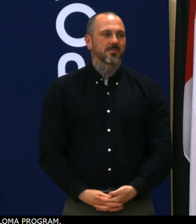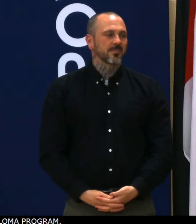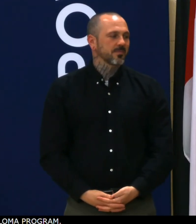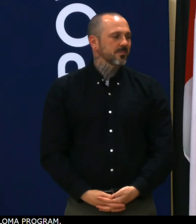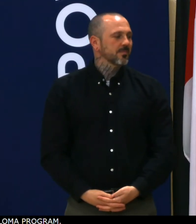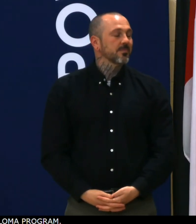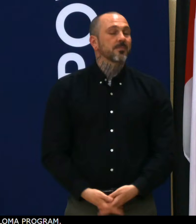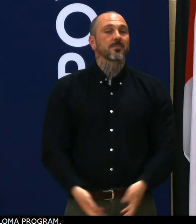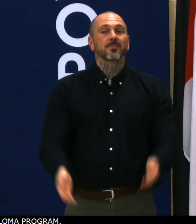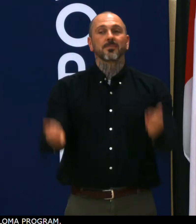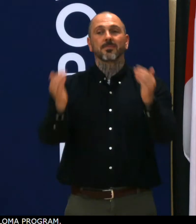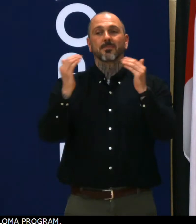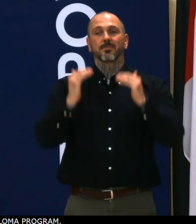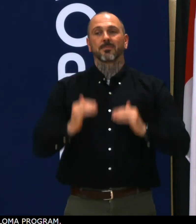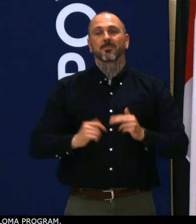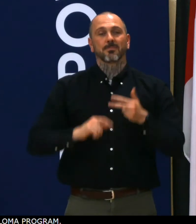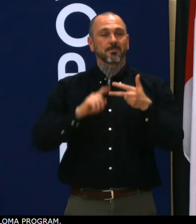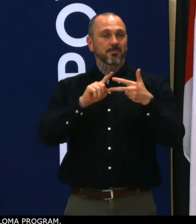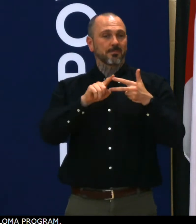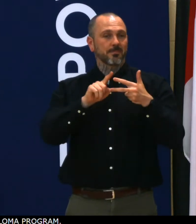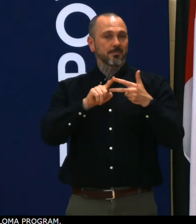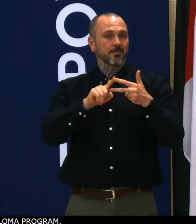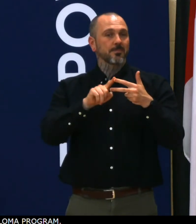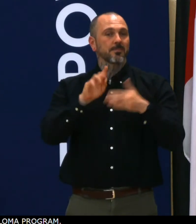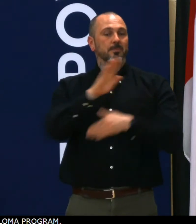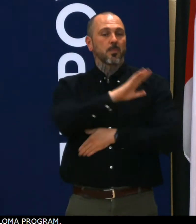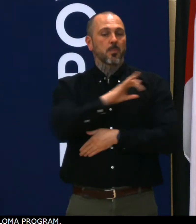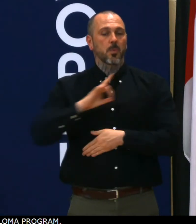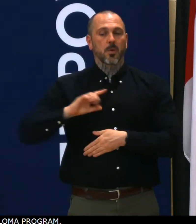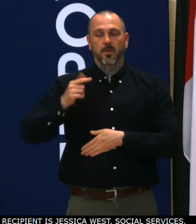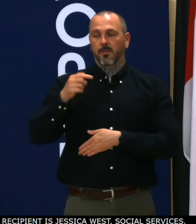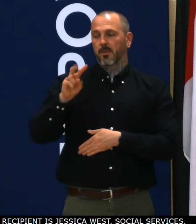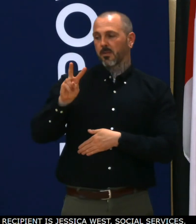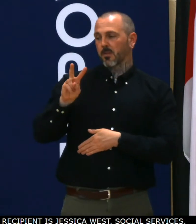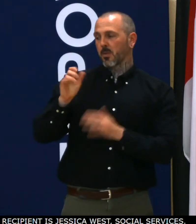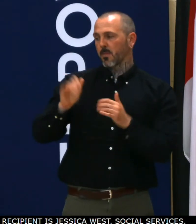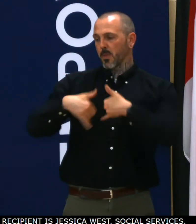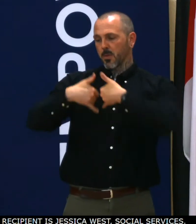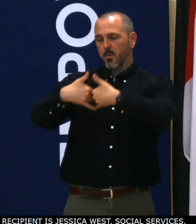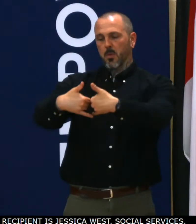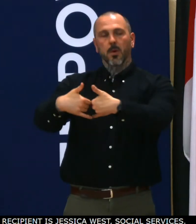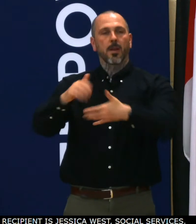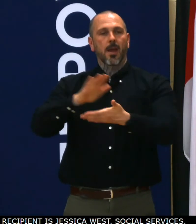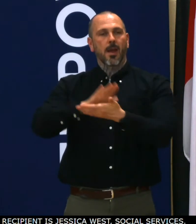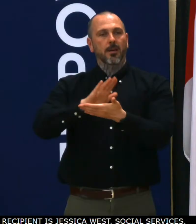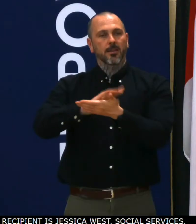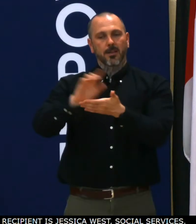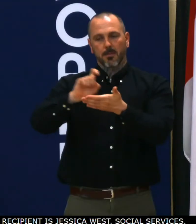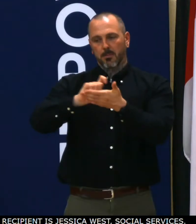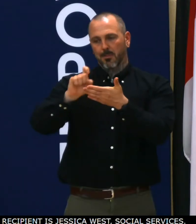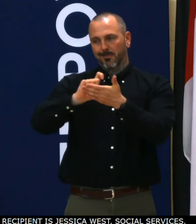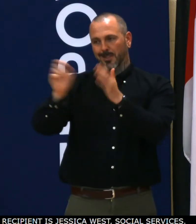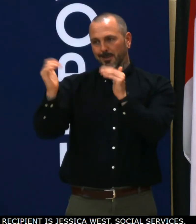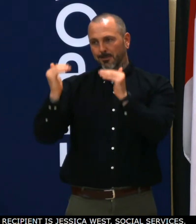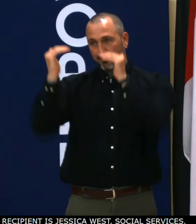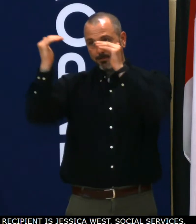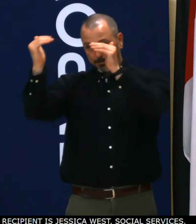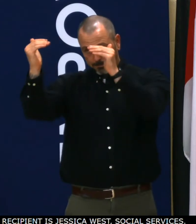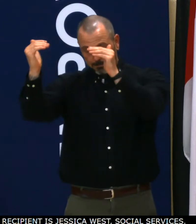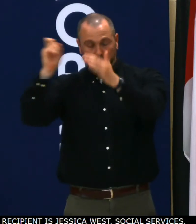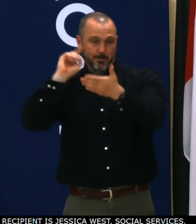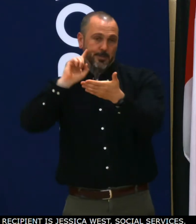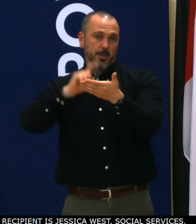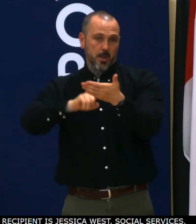Our next award, the Board of Governors Award, acknowledge academic achievement